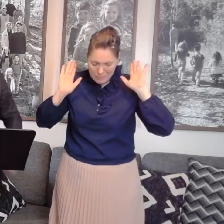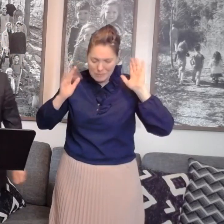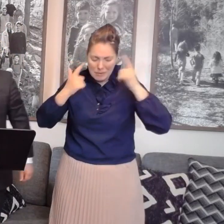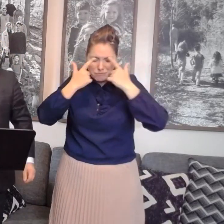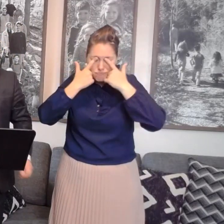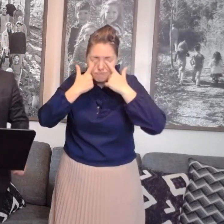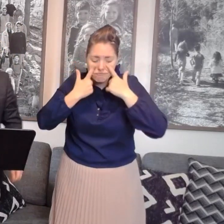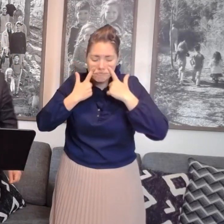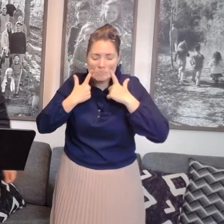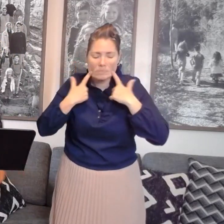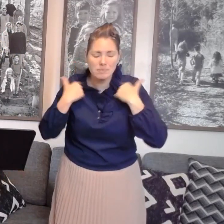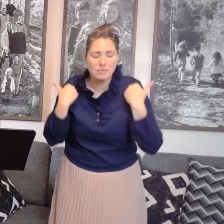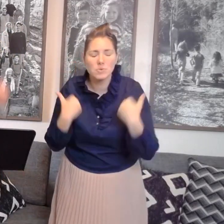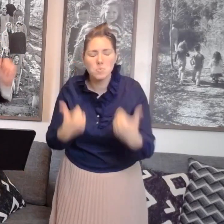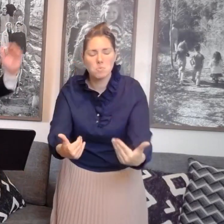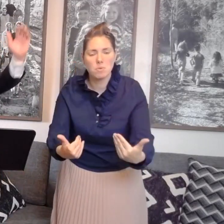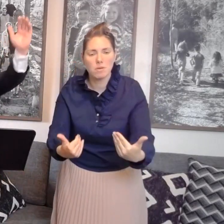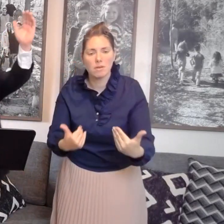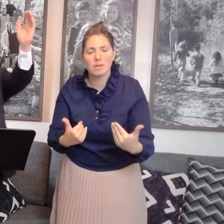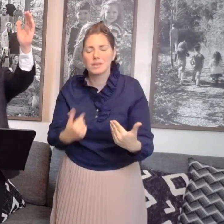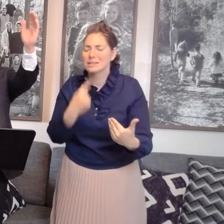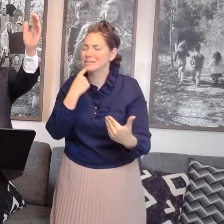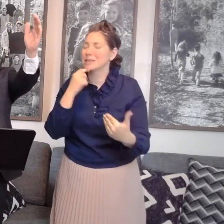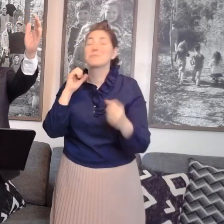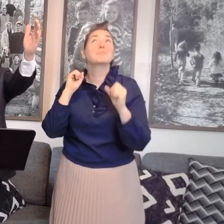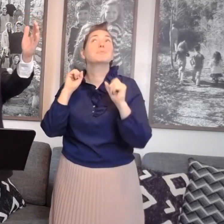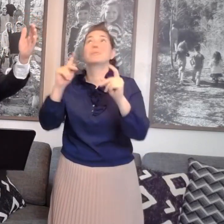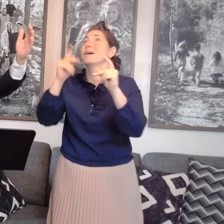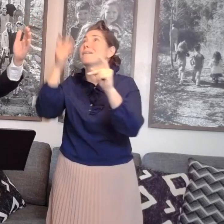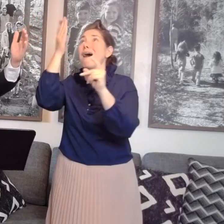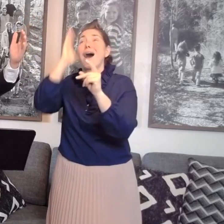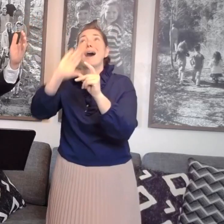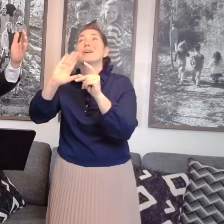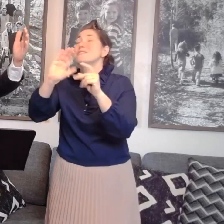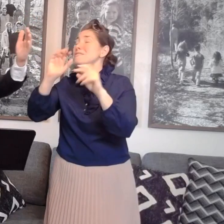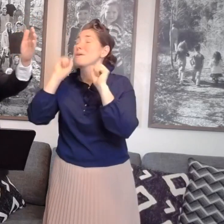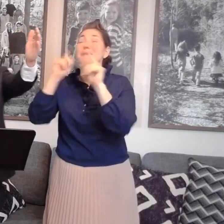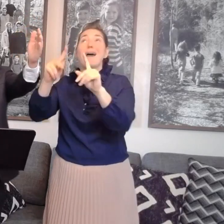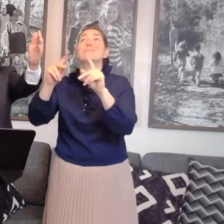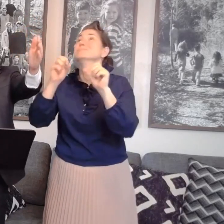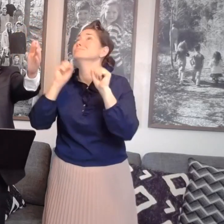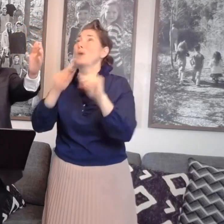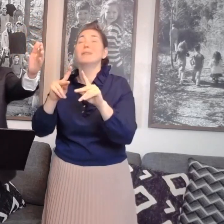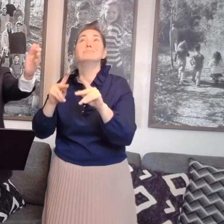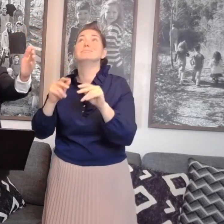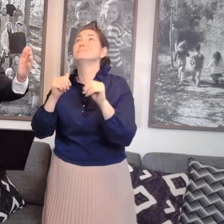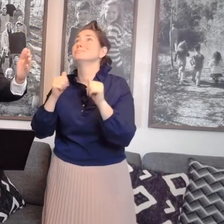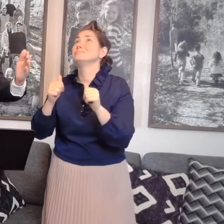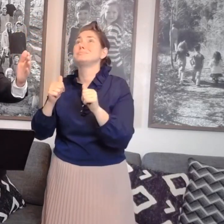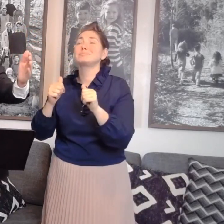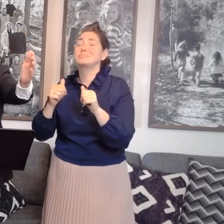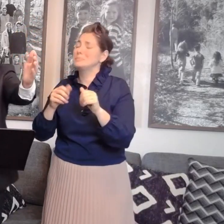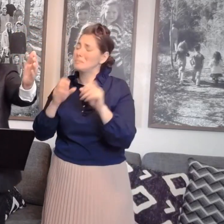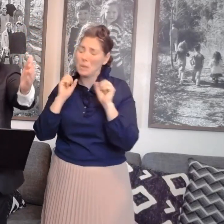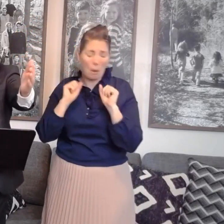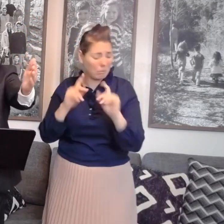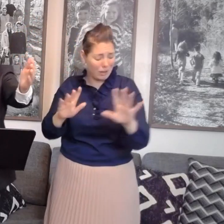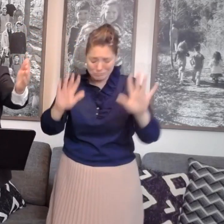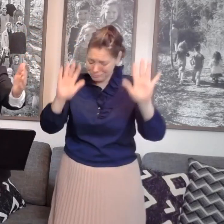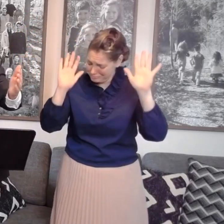tears stream down your face and say, okay, God. Okay, God. Okay,